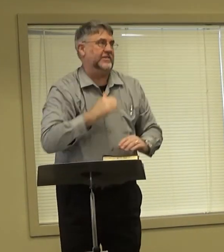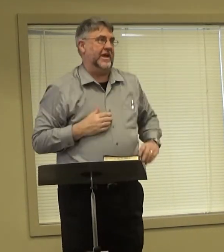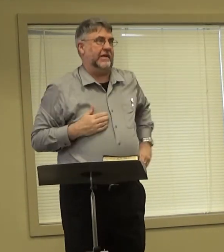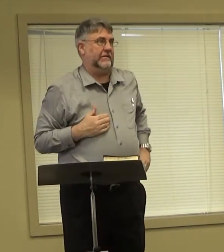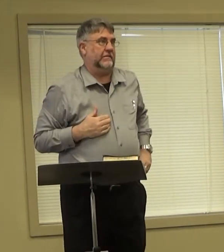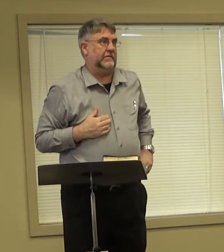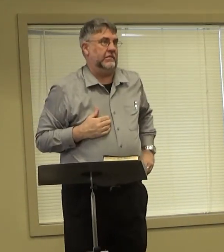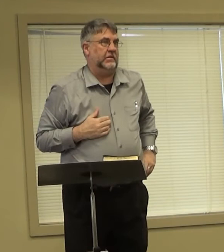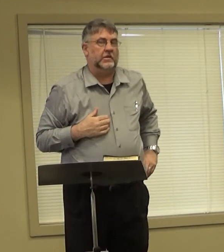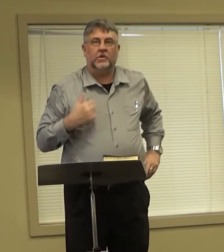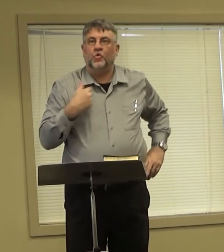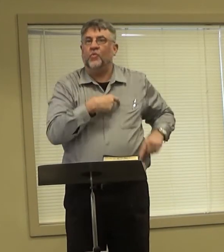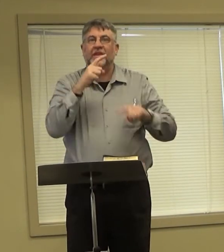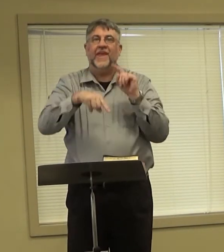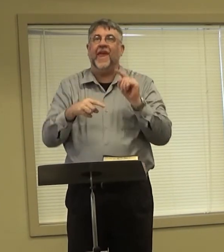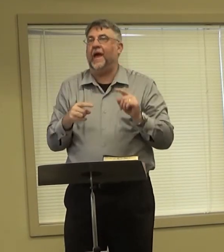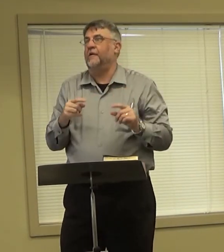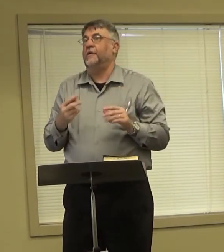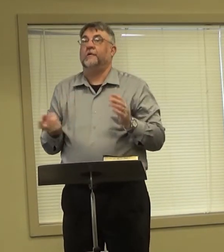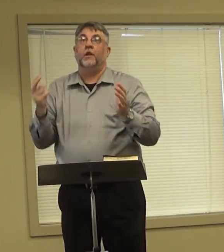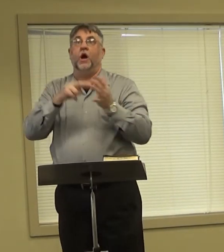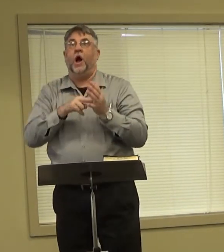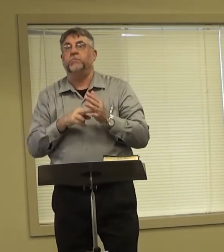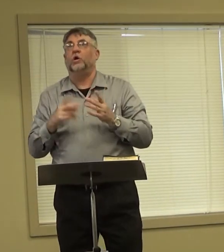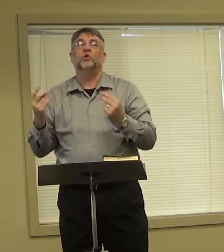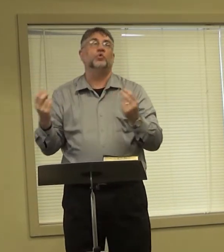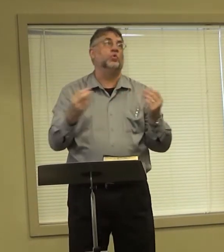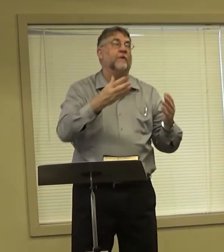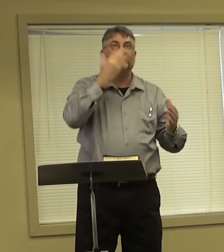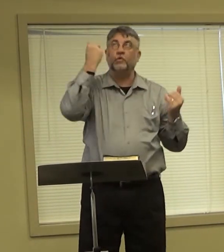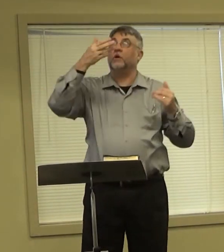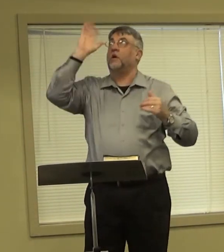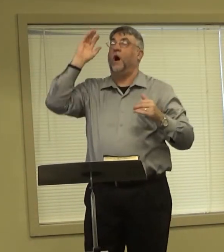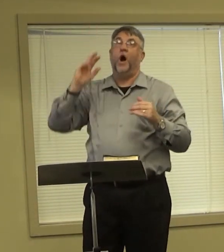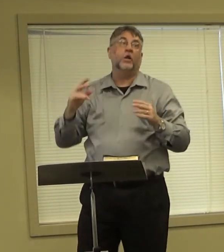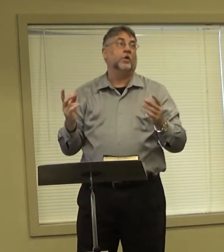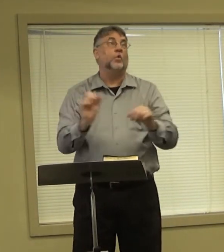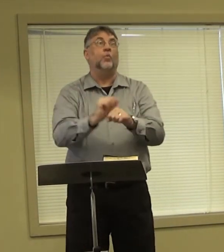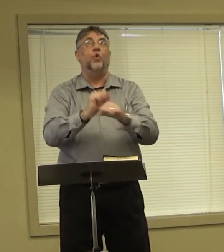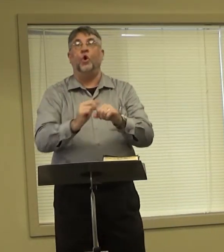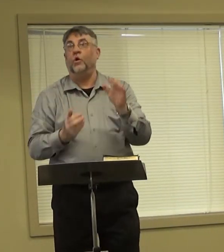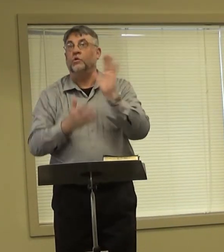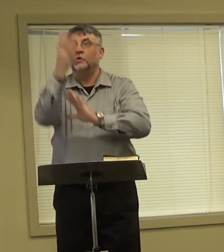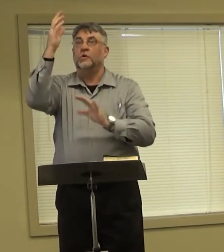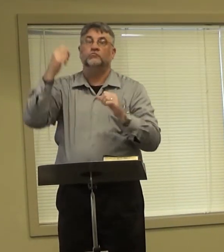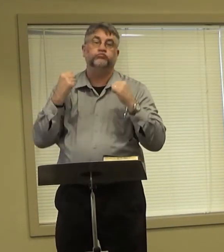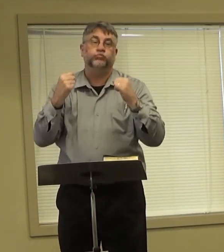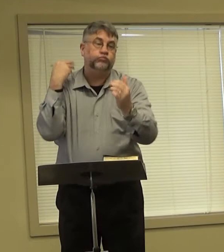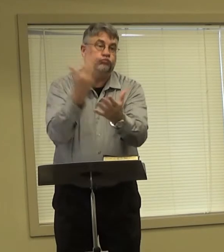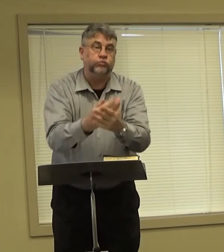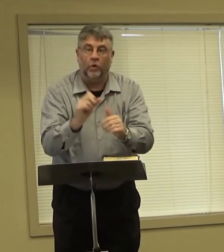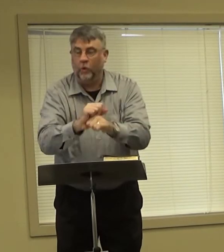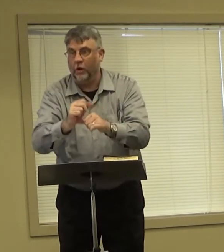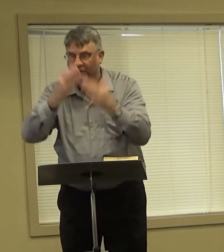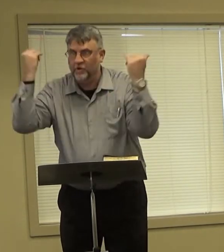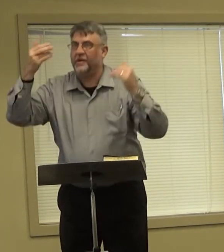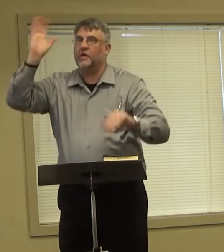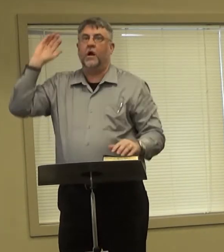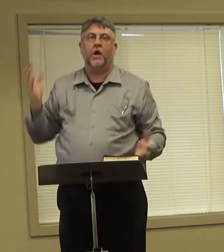And we, I'm telling you that you need to be in the presence of God every day. You know, it's easy to wake up, forget about